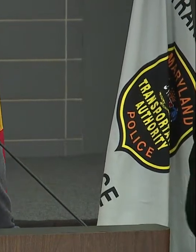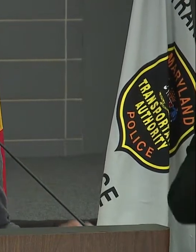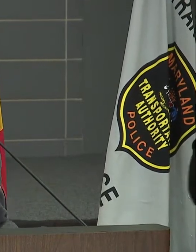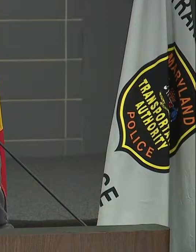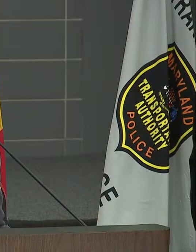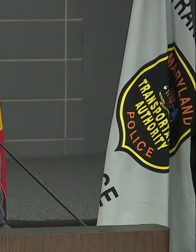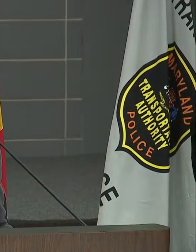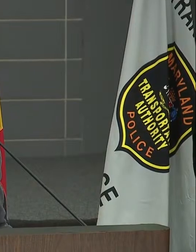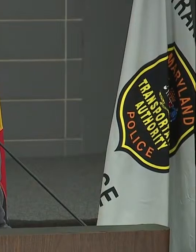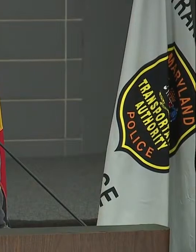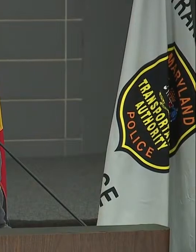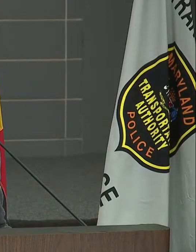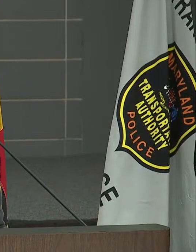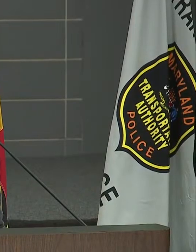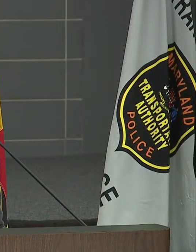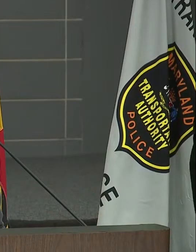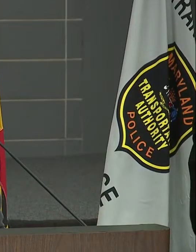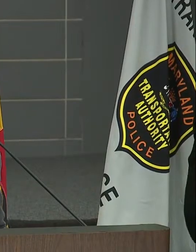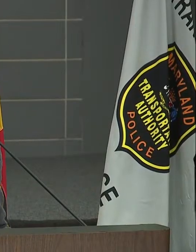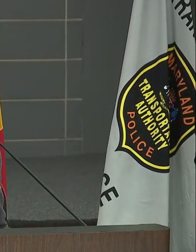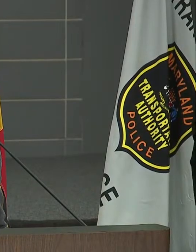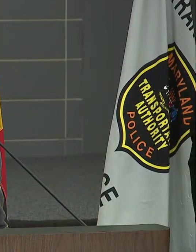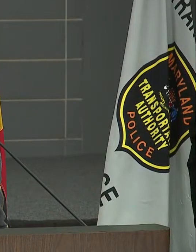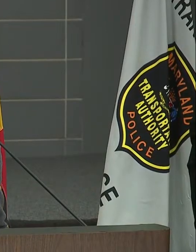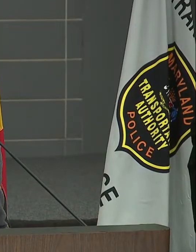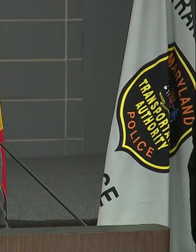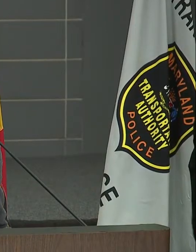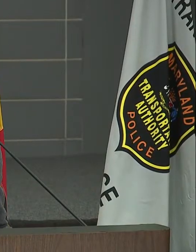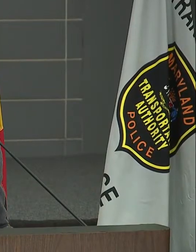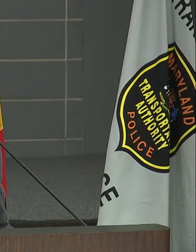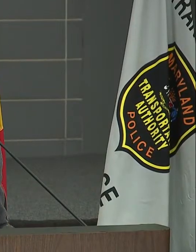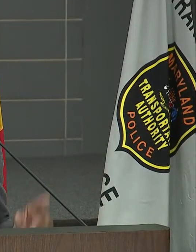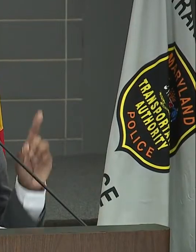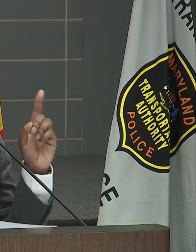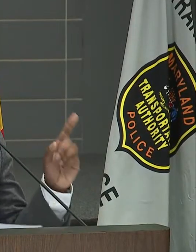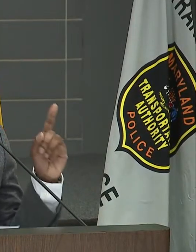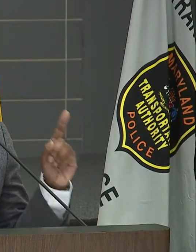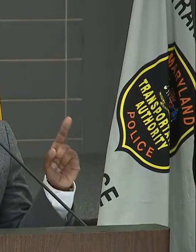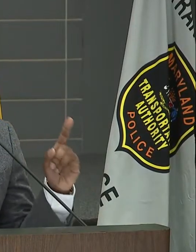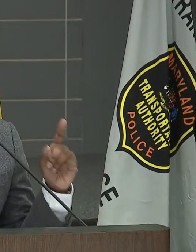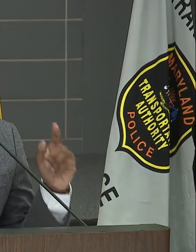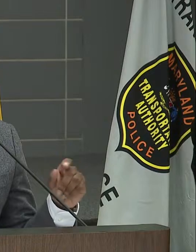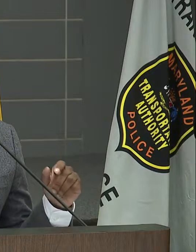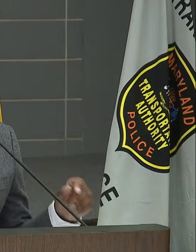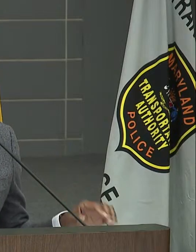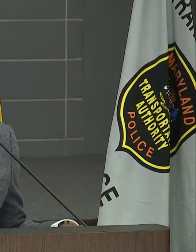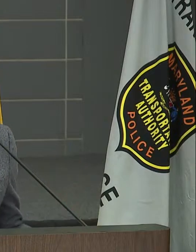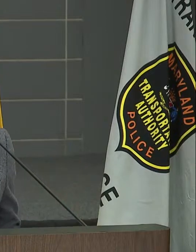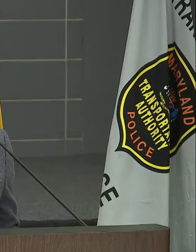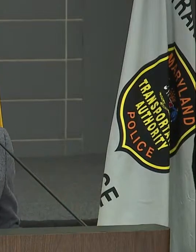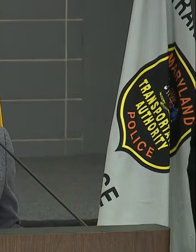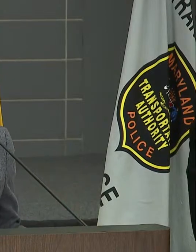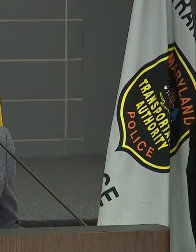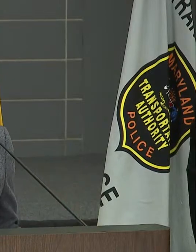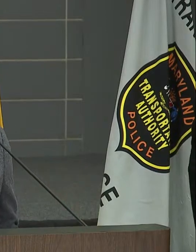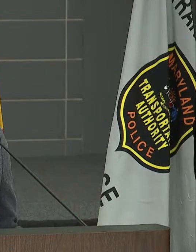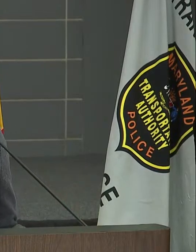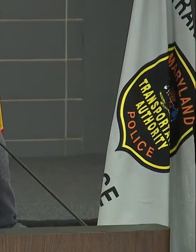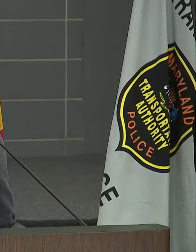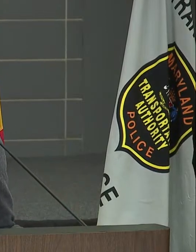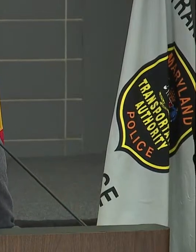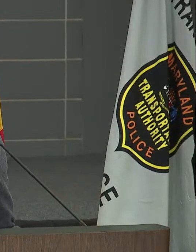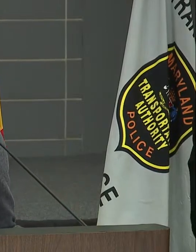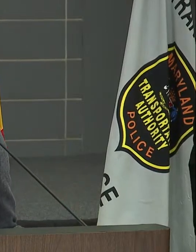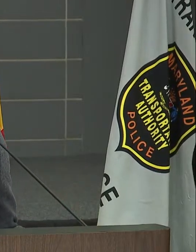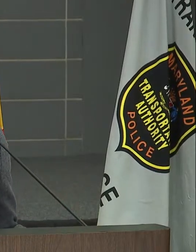entrepreneurs and innovative academic institutions. Yet, there's one thing that unifies us. We all care